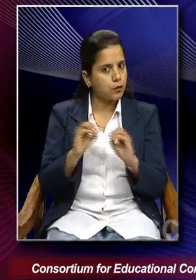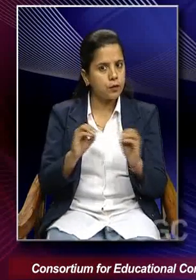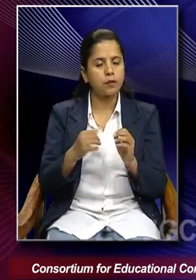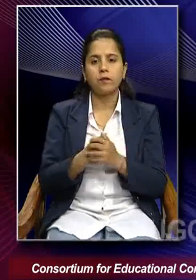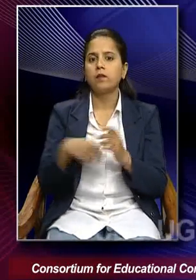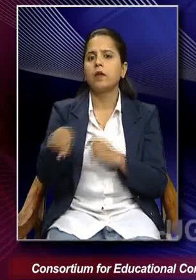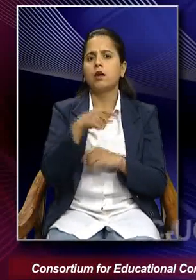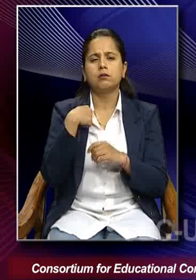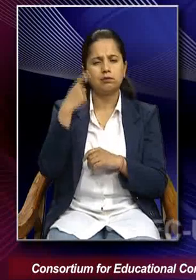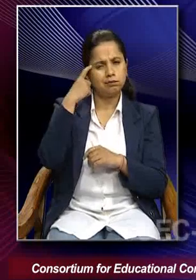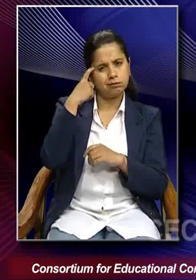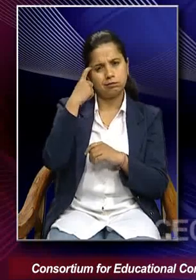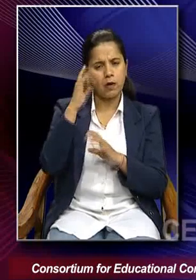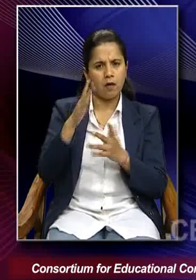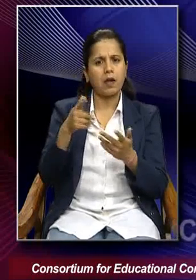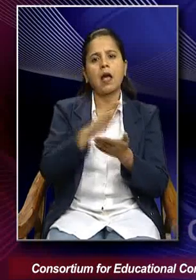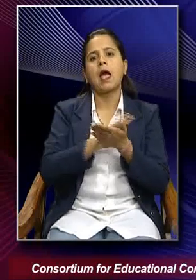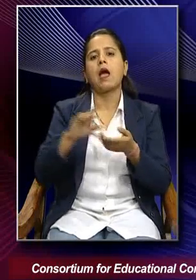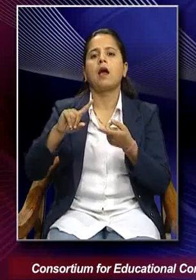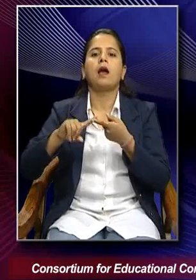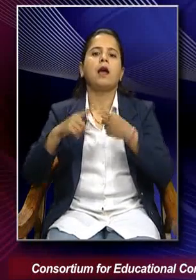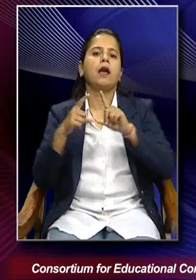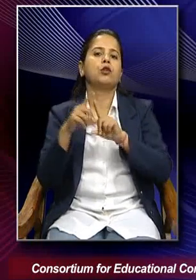are skeptics. They are hedonists.